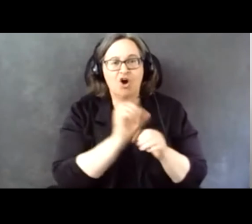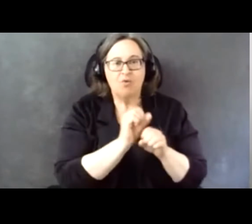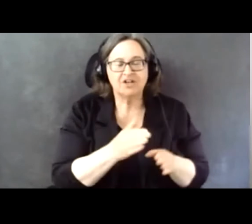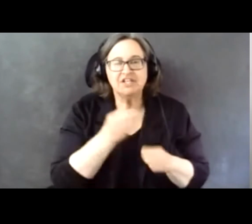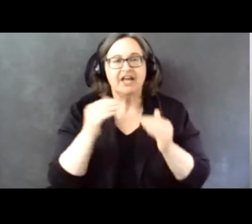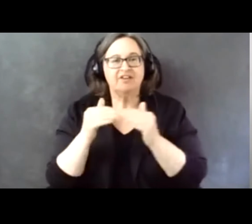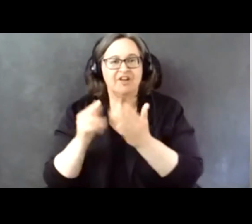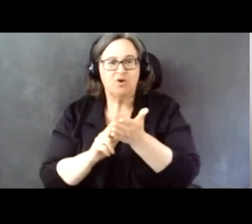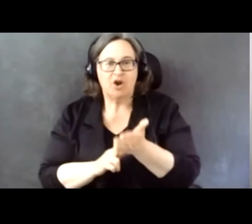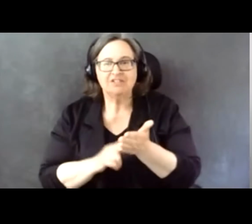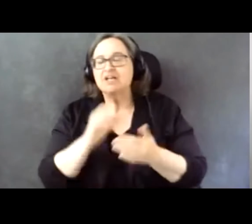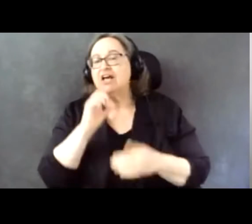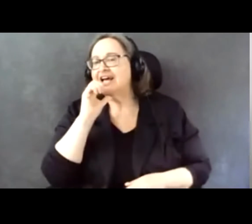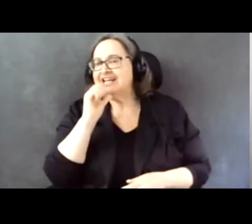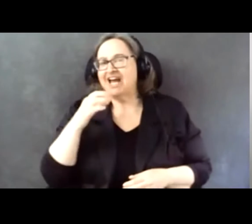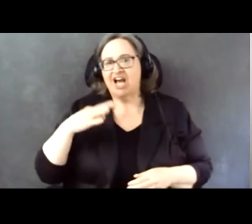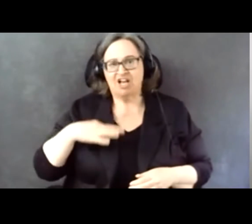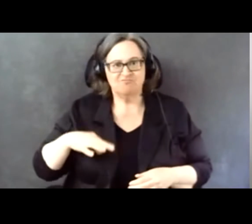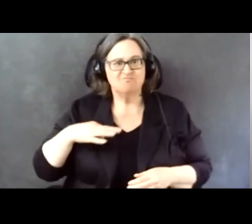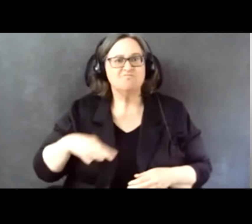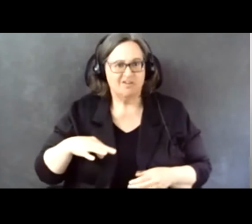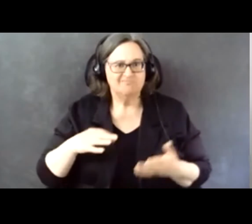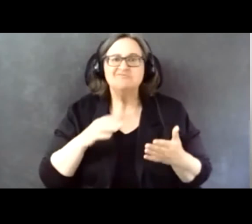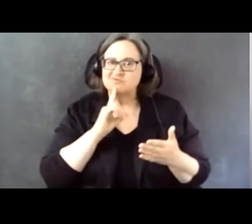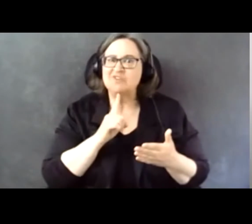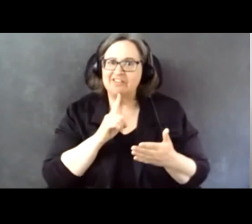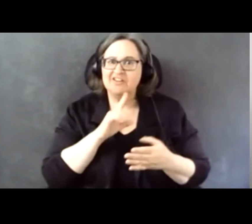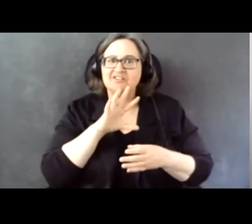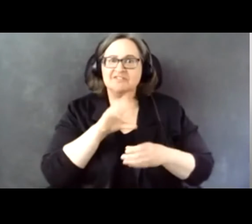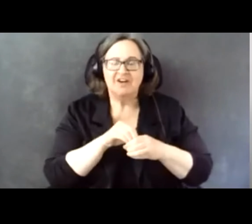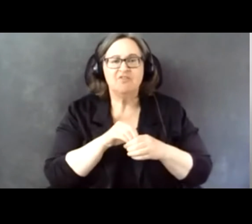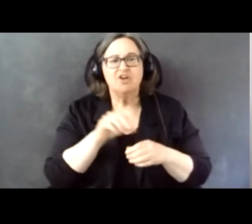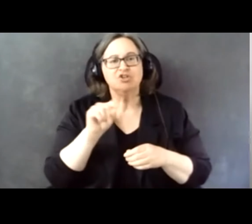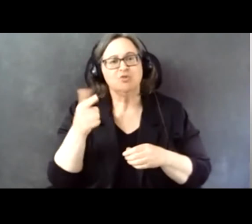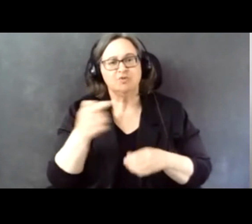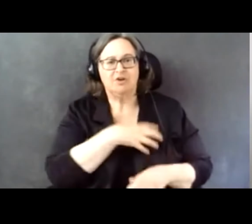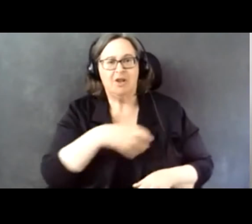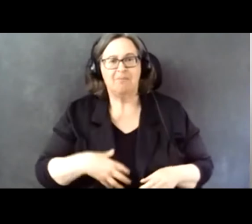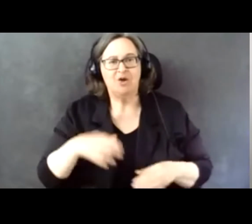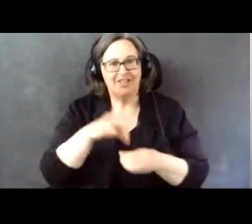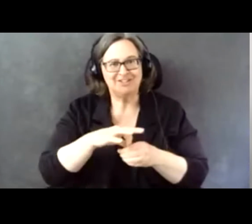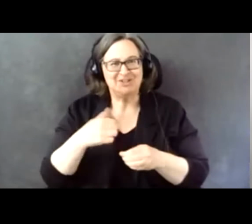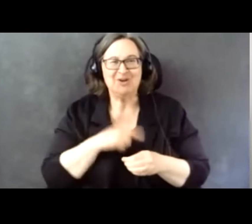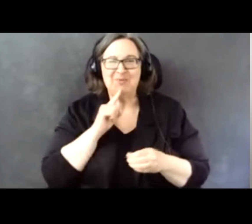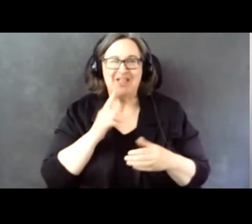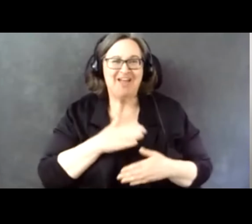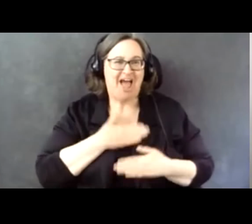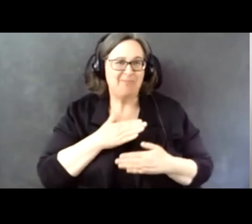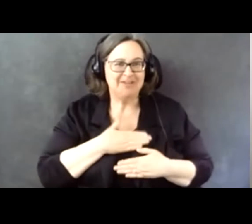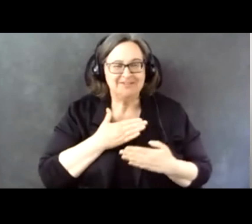investments the nonprofit sector has a lot at stake in the 2021 mayoral election and we're really happy